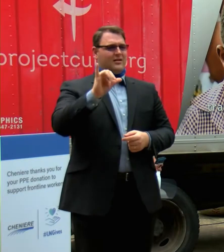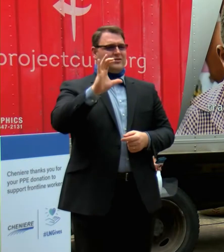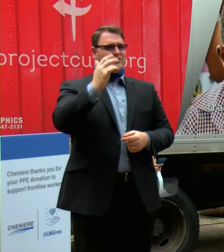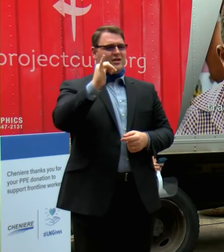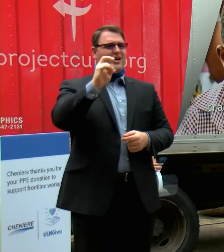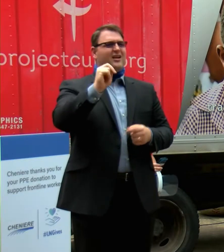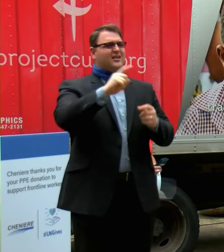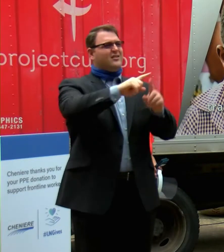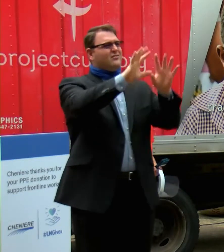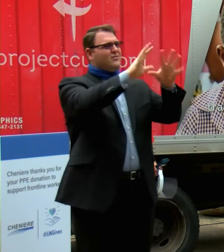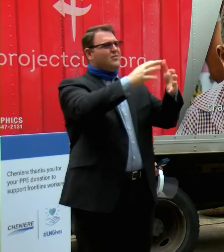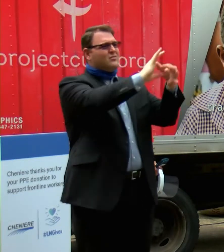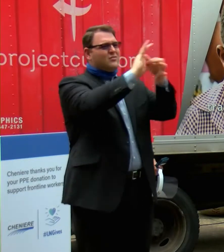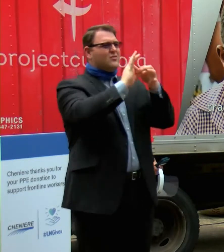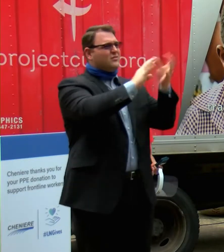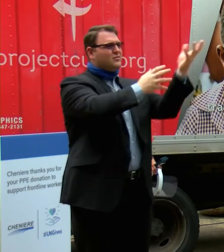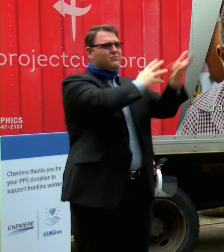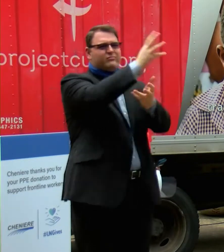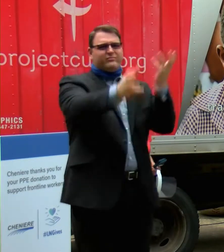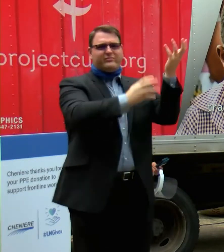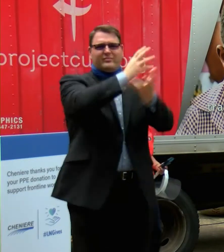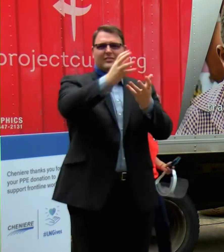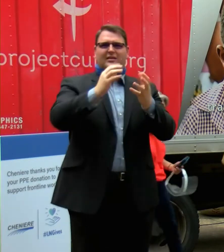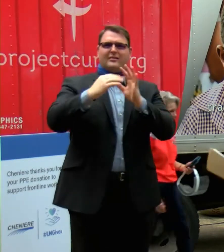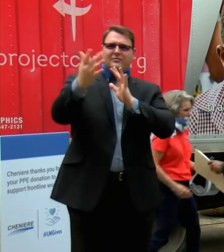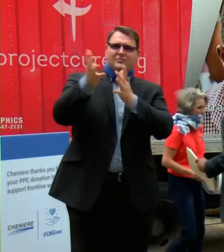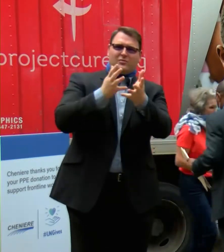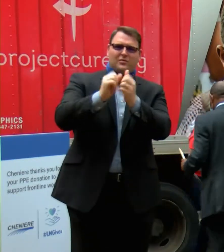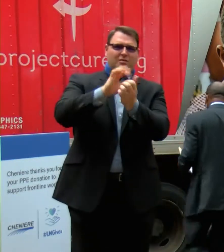city of Houston. So Twila represented the Astros Foundation.